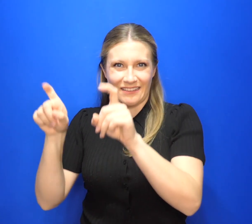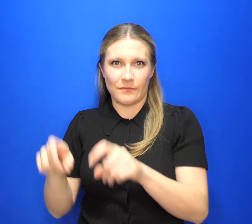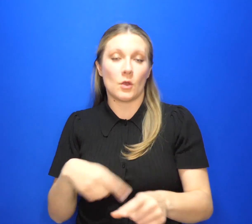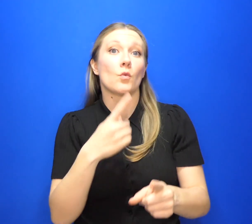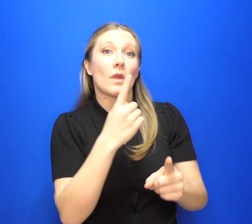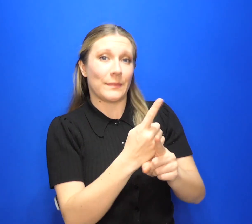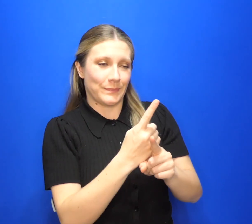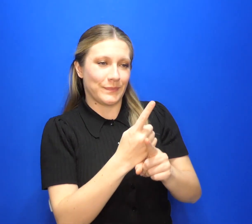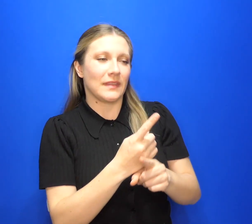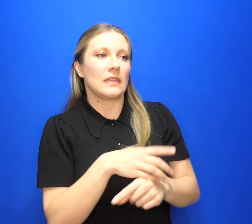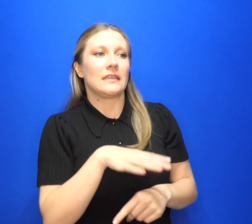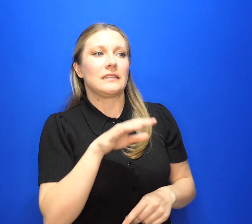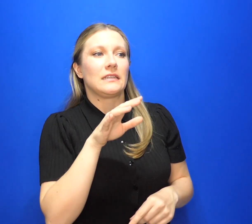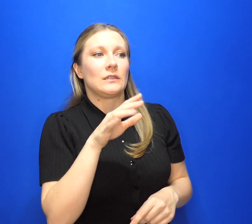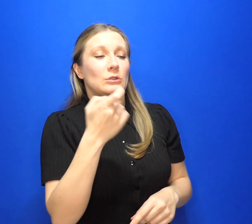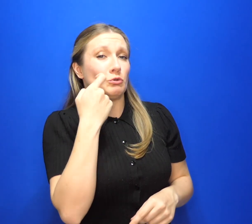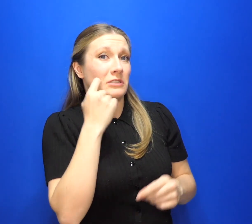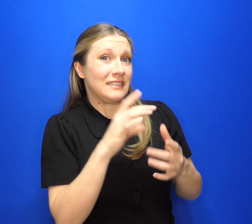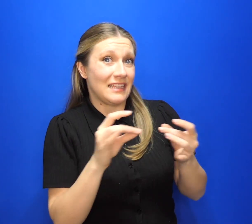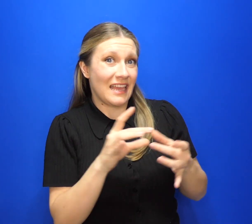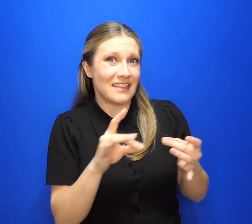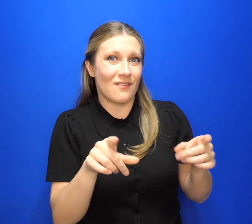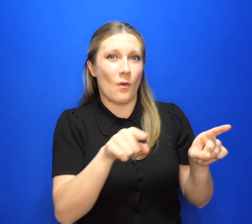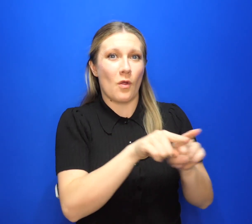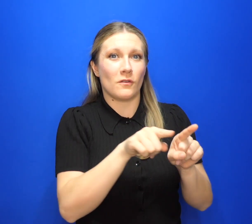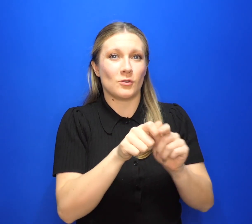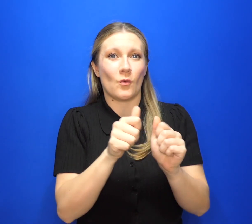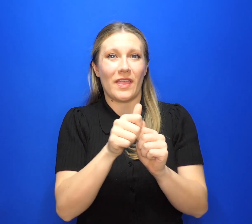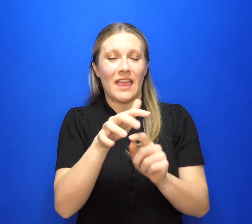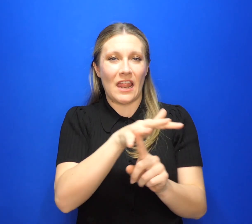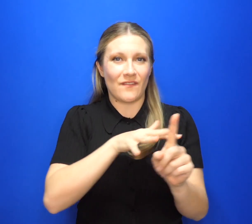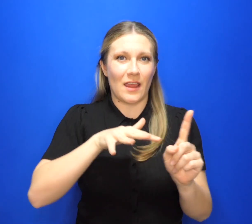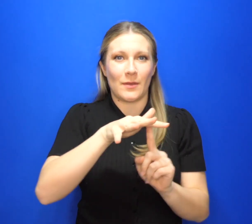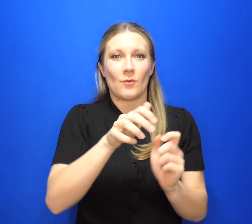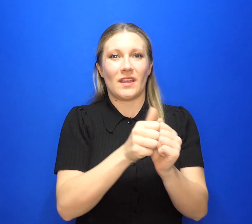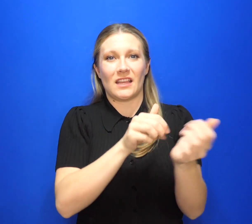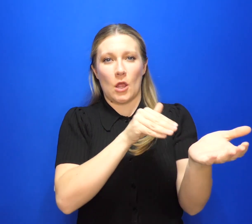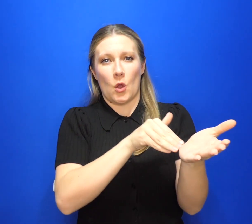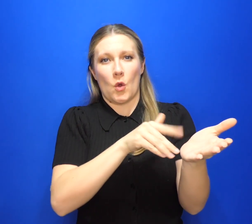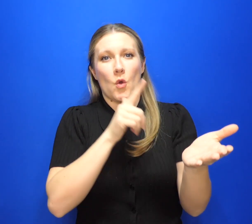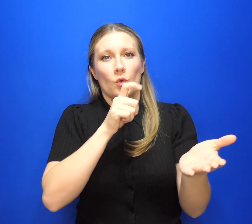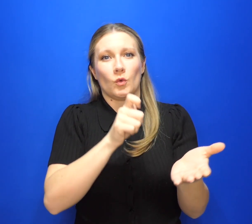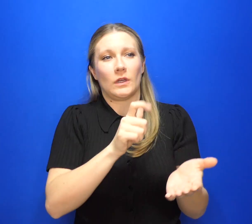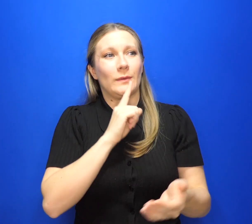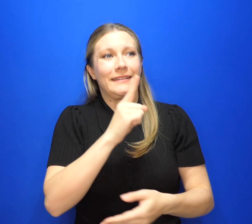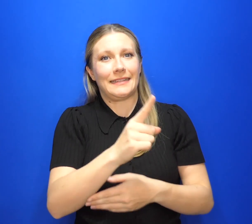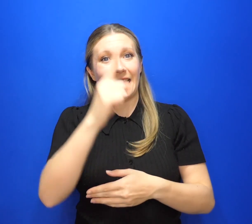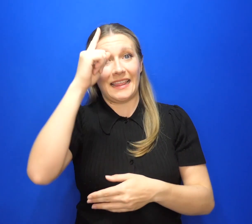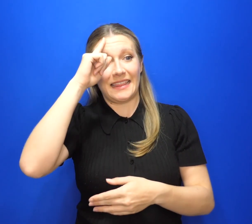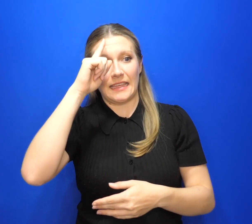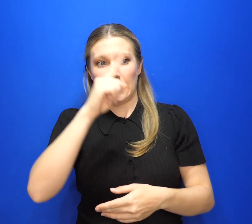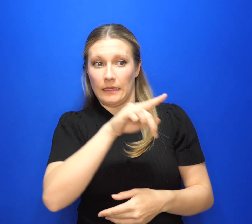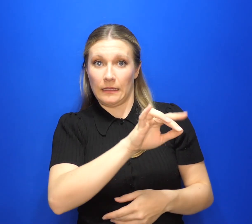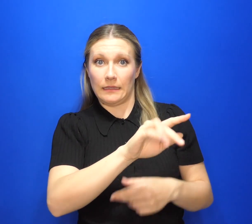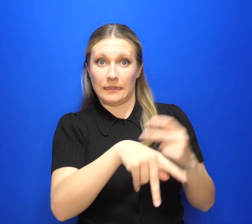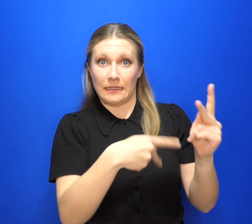that's what you just said is also in an environment with doctors who really are thinking type 1,